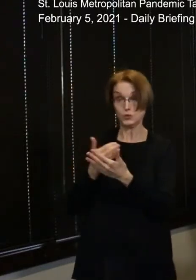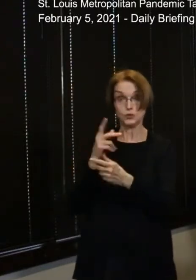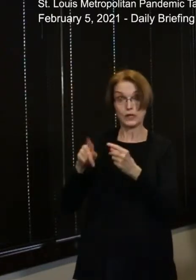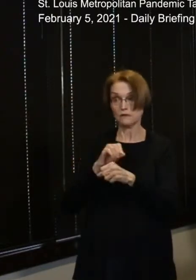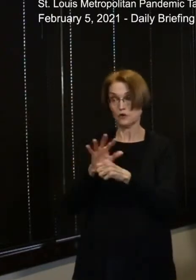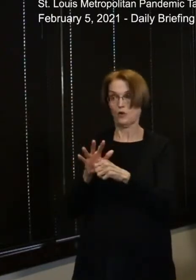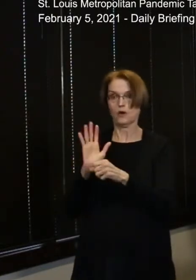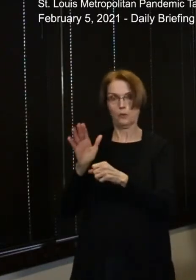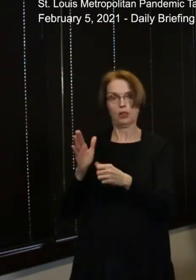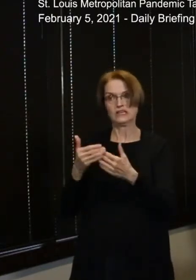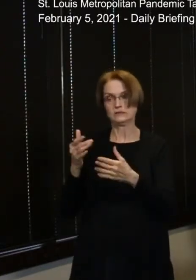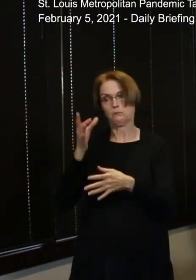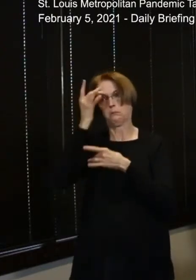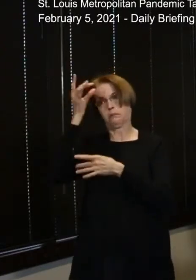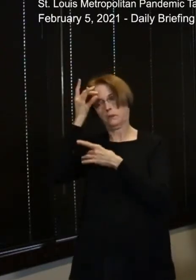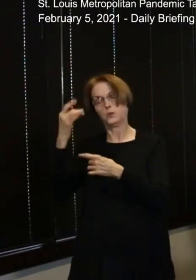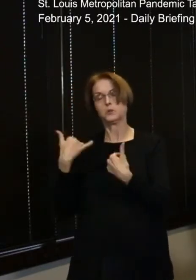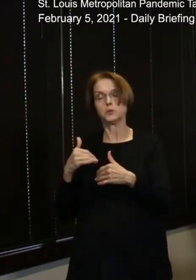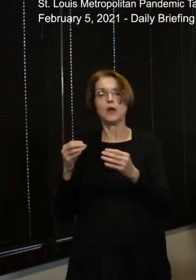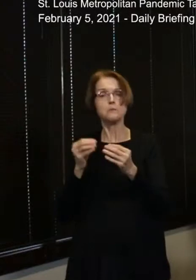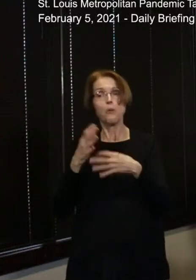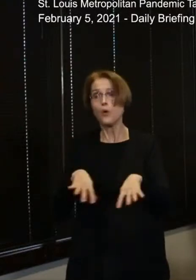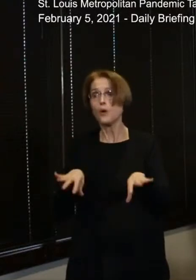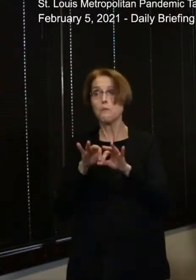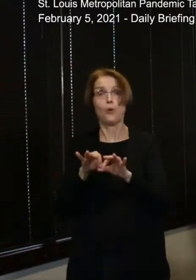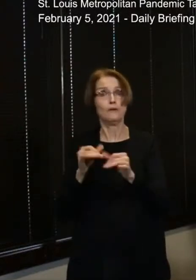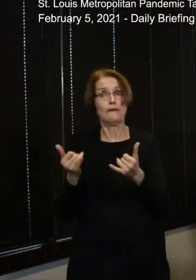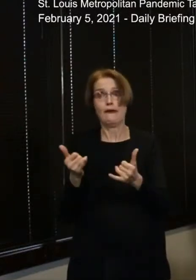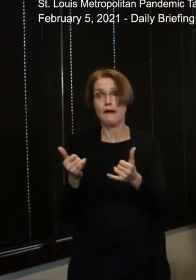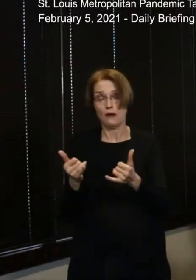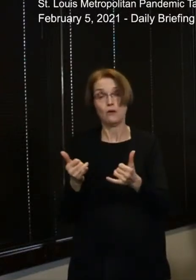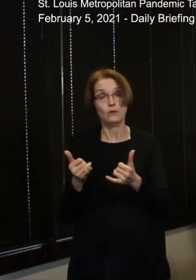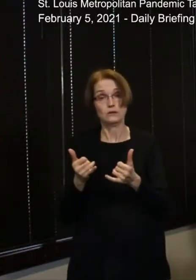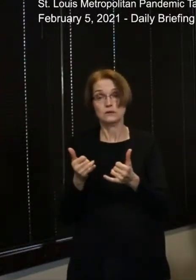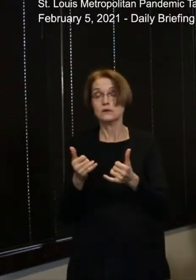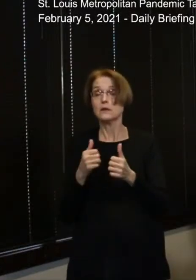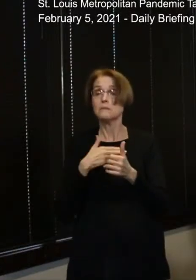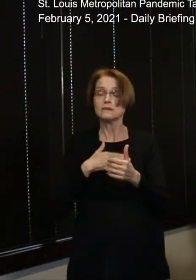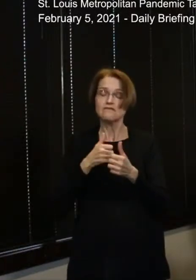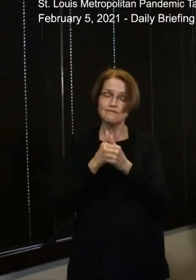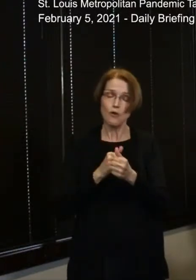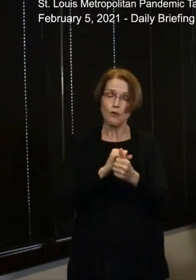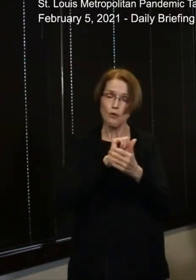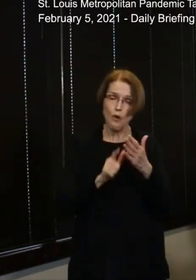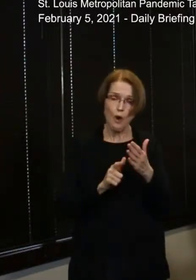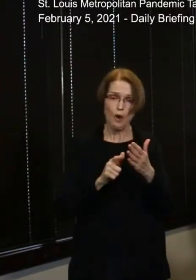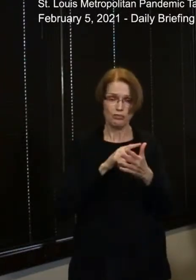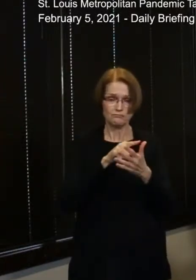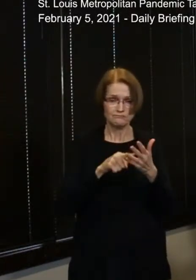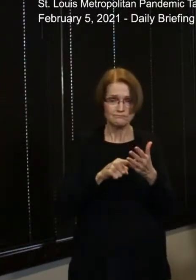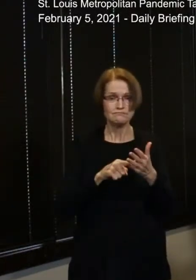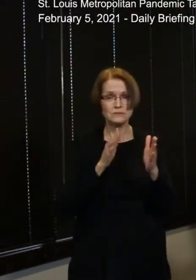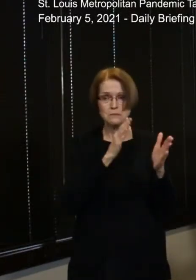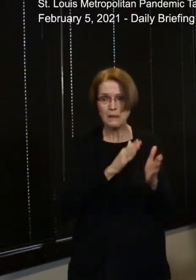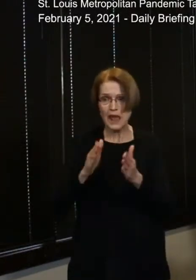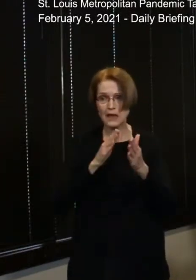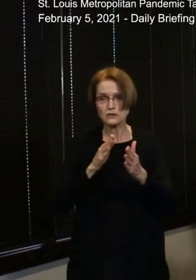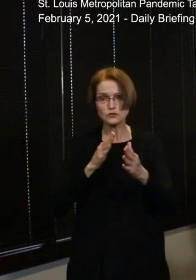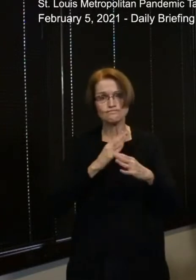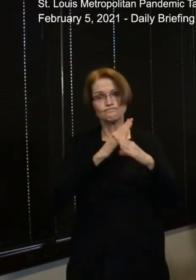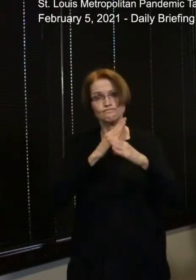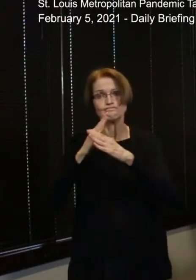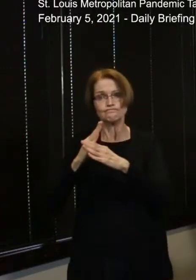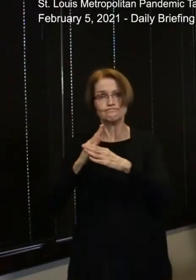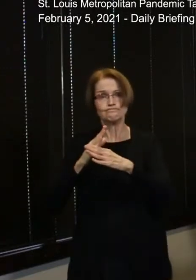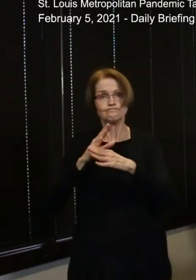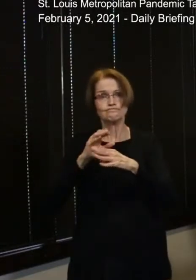more important now than previously that we follow all of those mitigation strategies because these